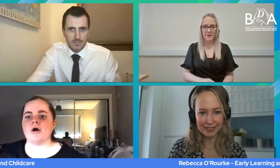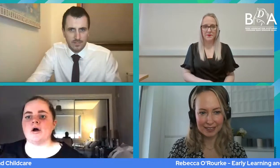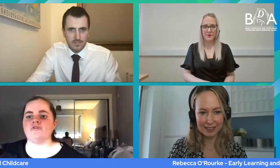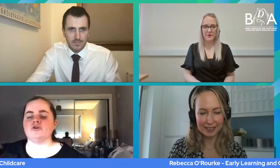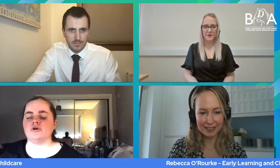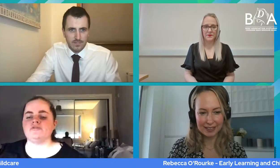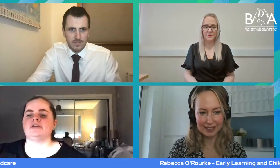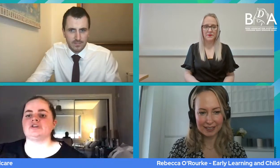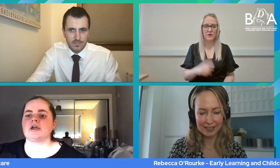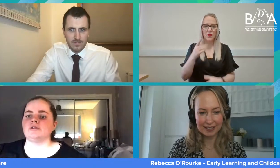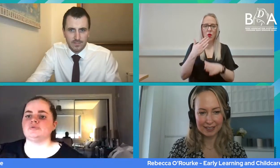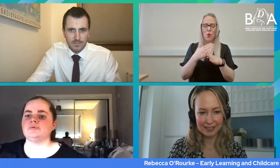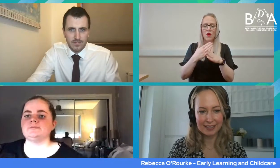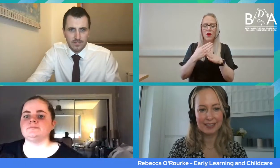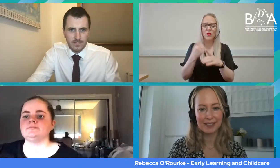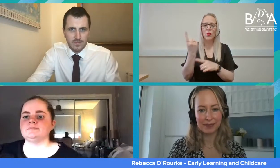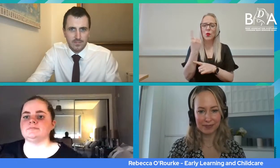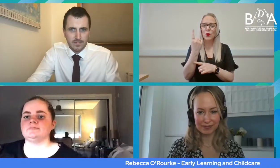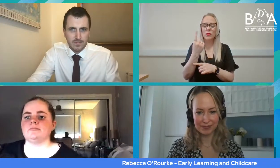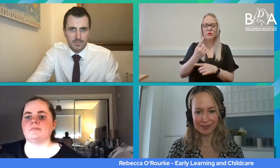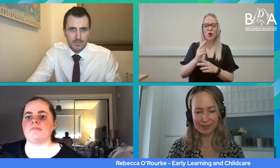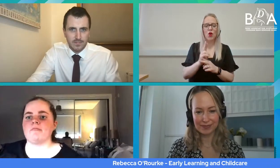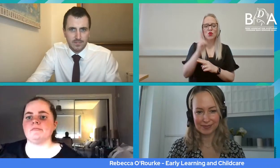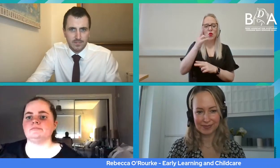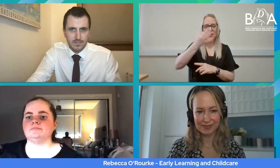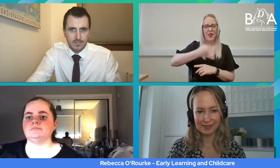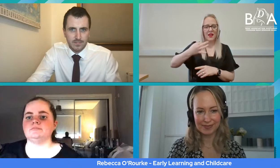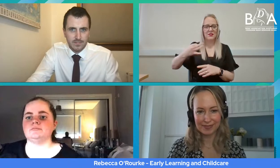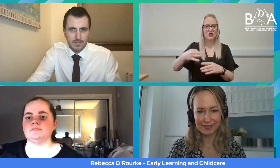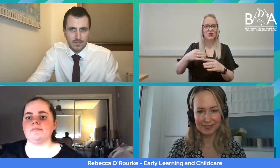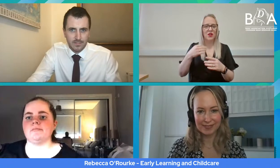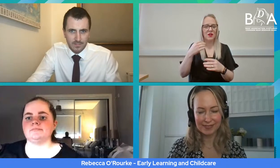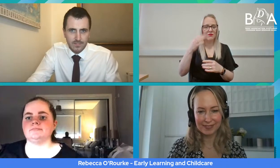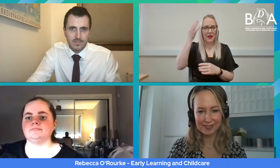And I work for North Lanarkshire Council.